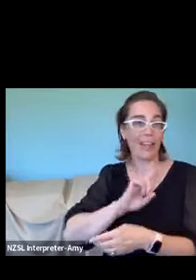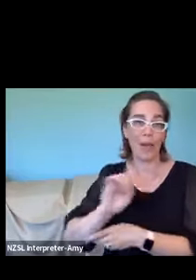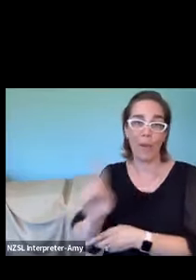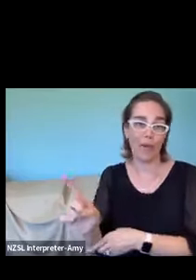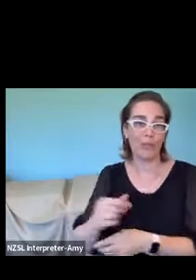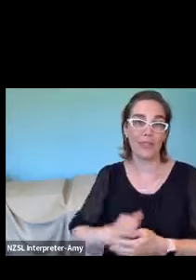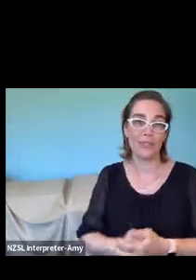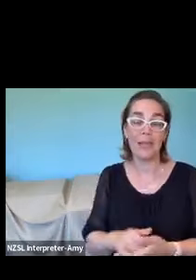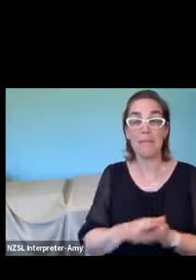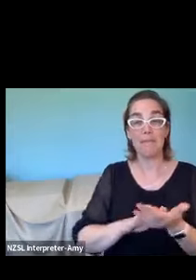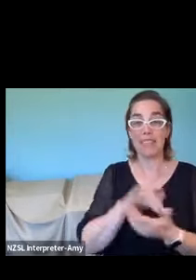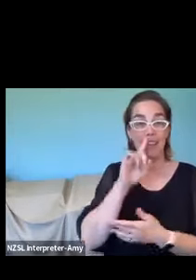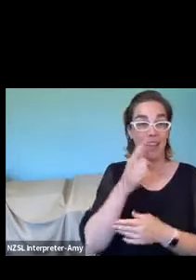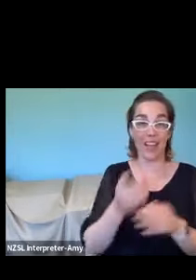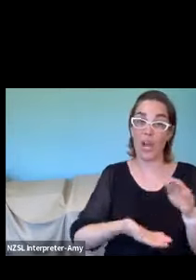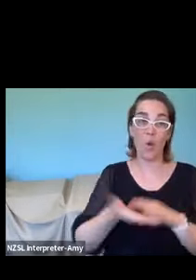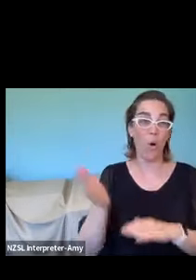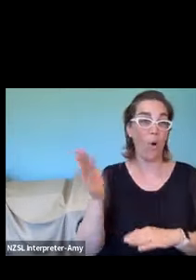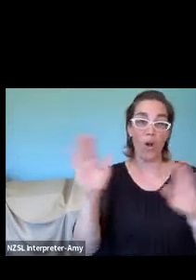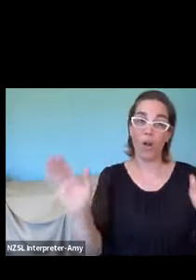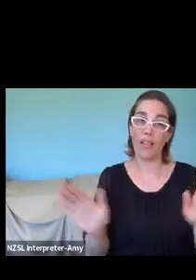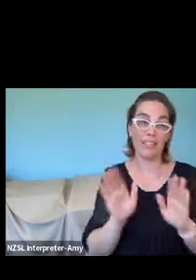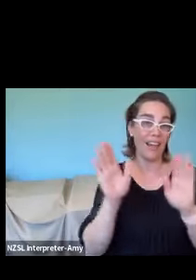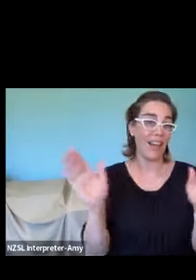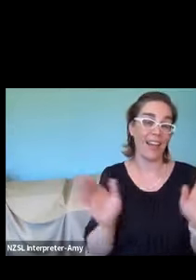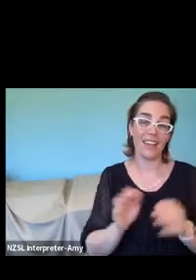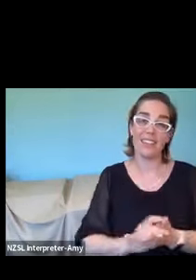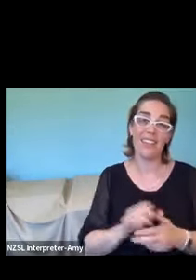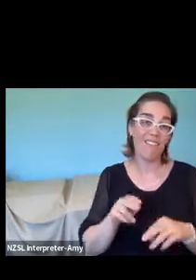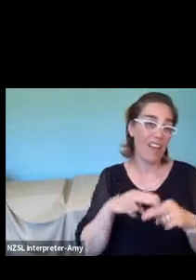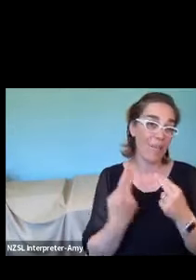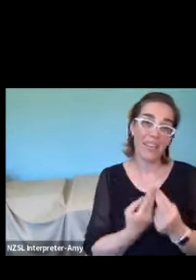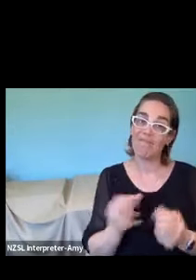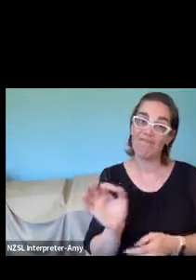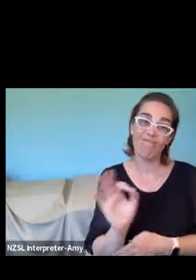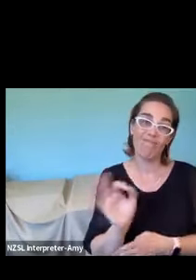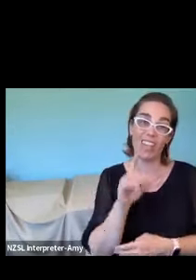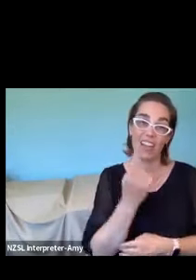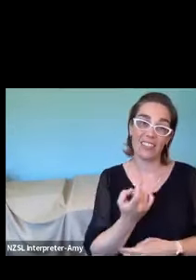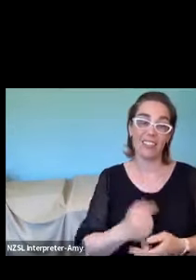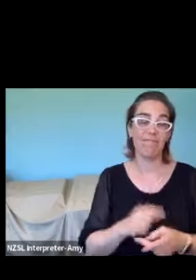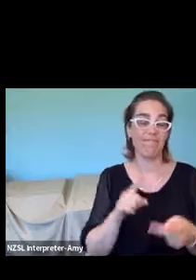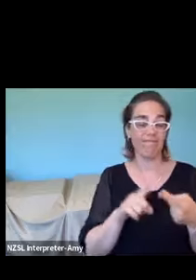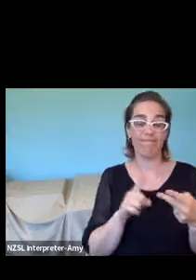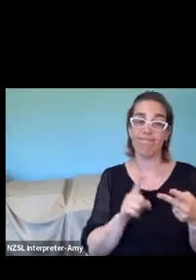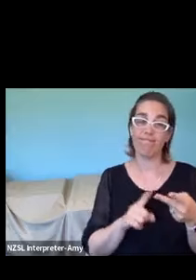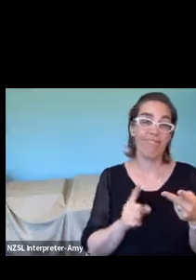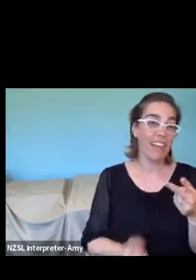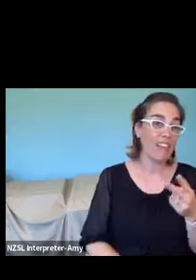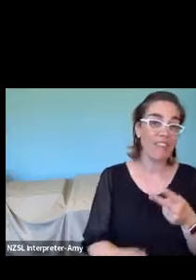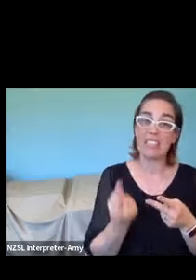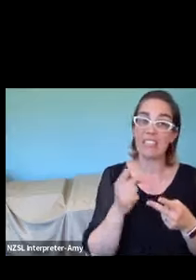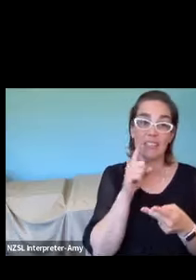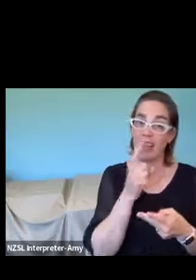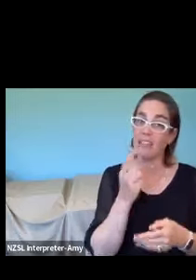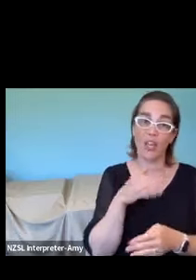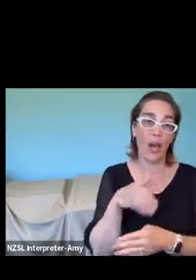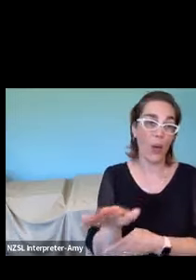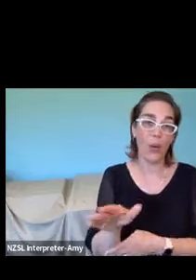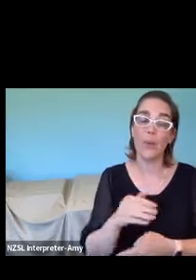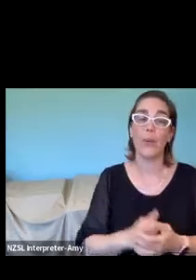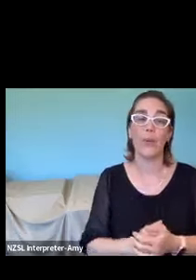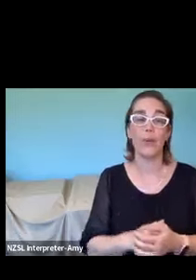go on vacations together as a family. It means that we can't do events. A person yesterday was talking